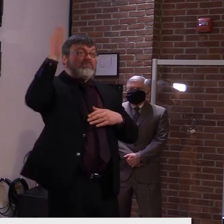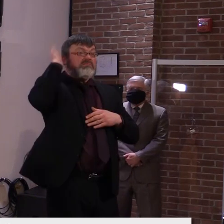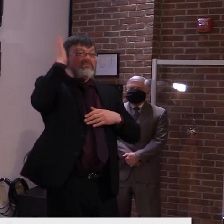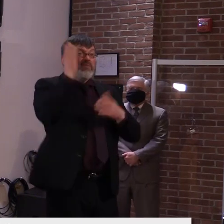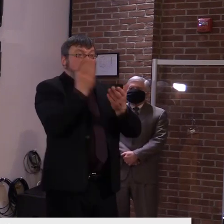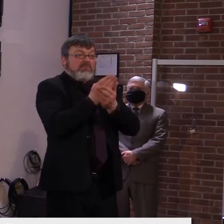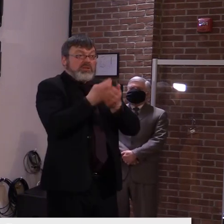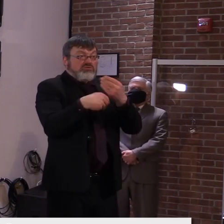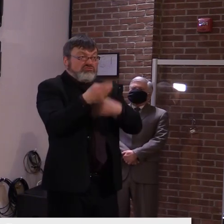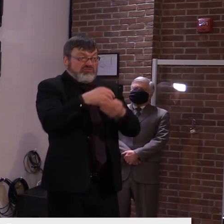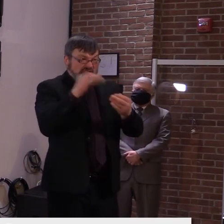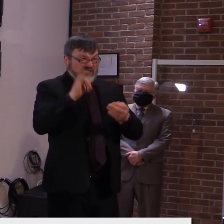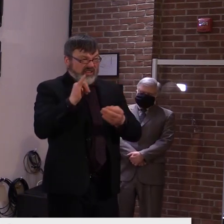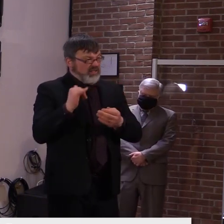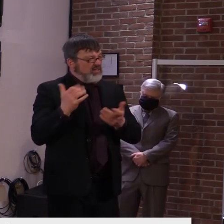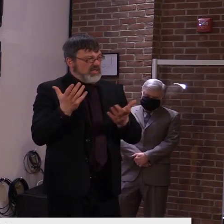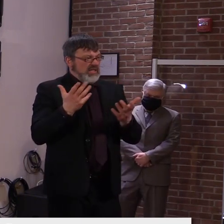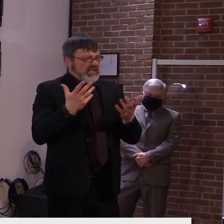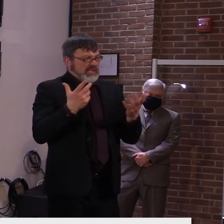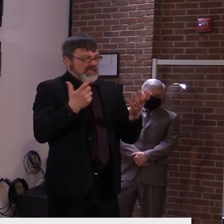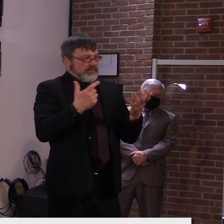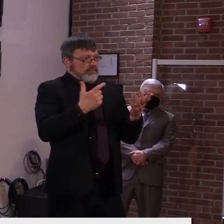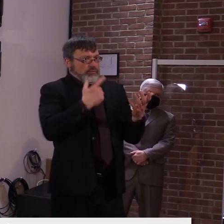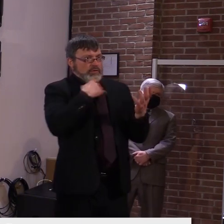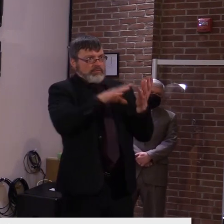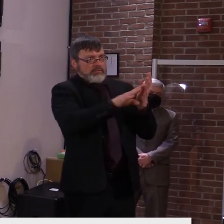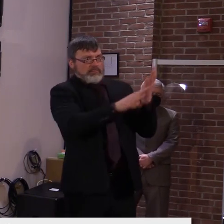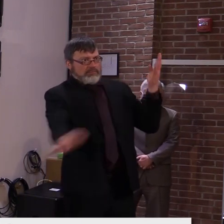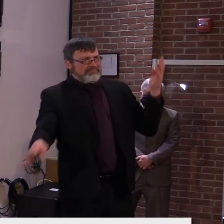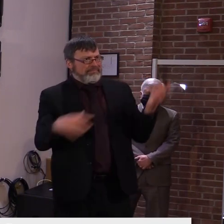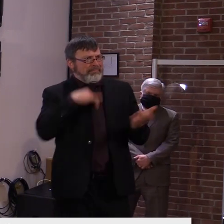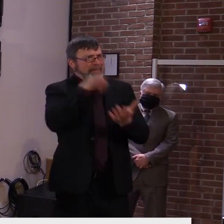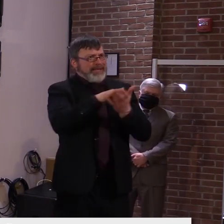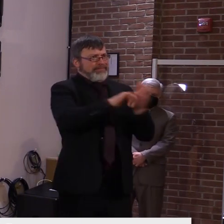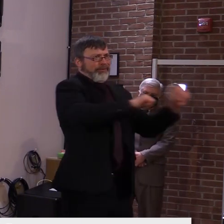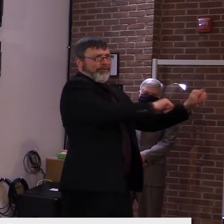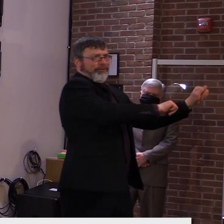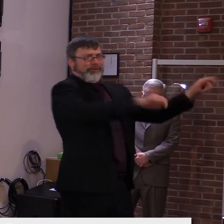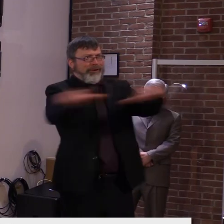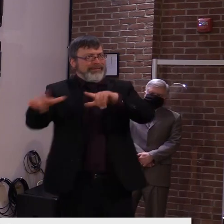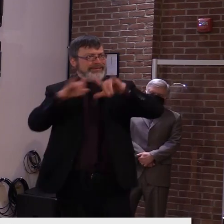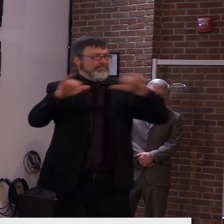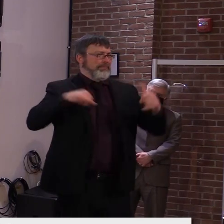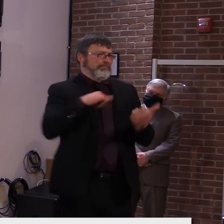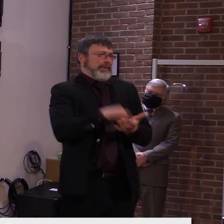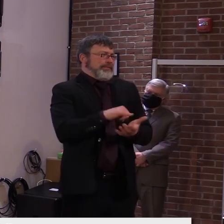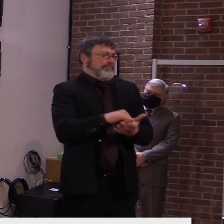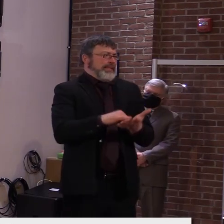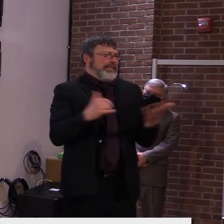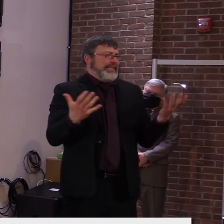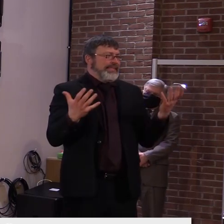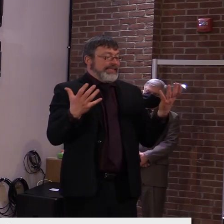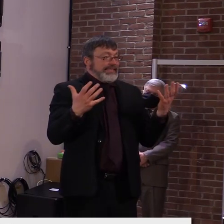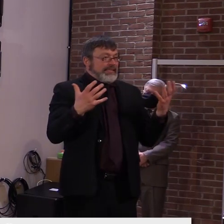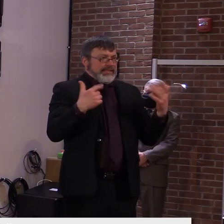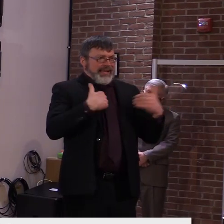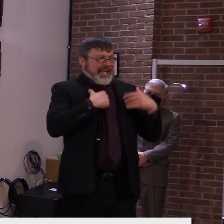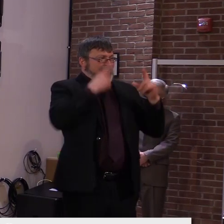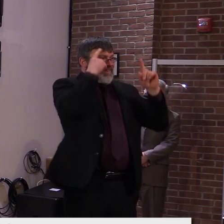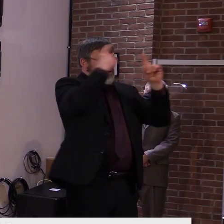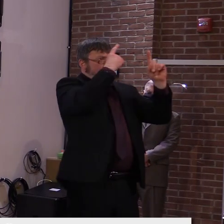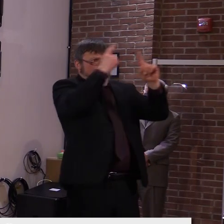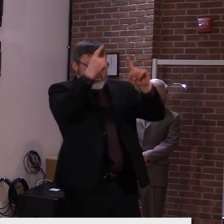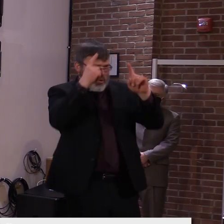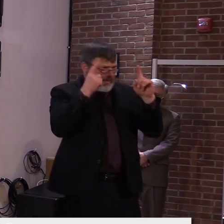take care of everything. So I would say that we could expand upon many of the initiatives that I put forth, and the legislature will